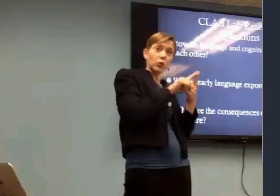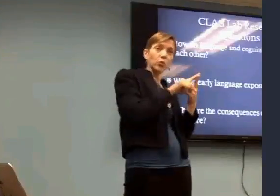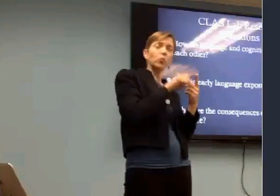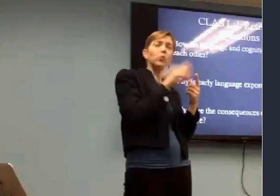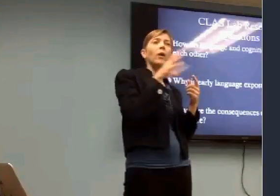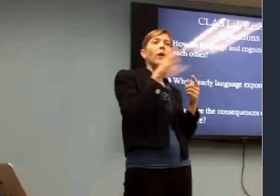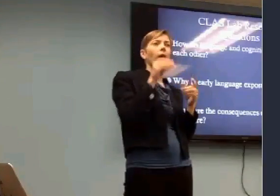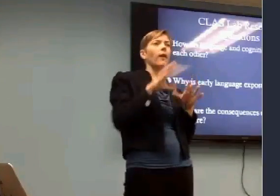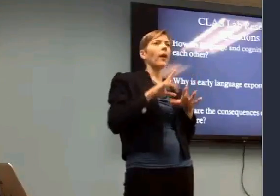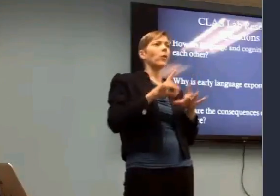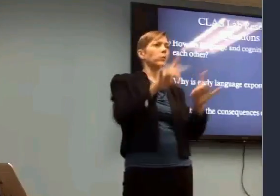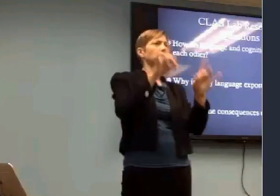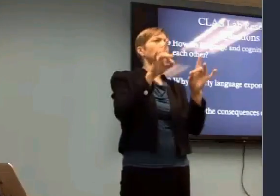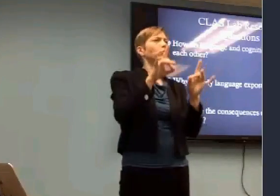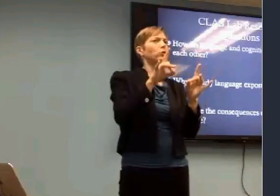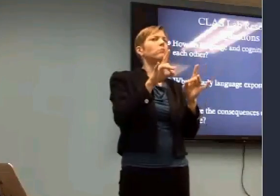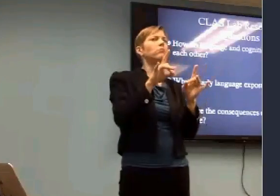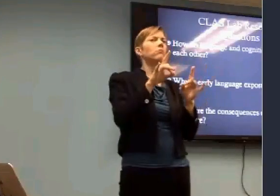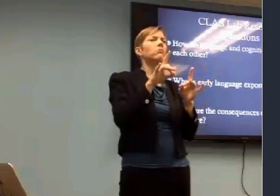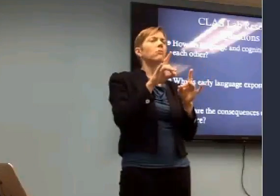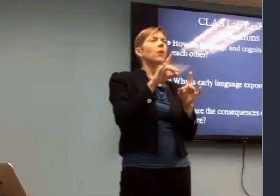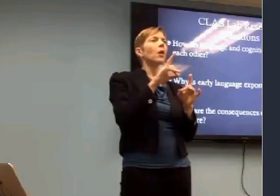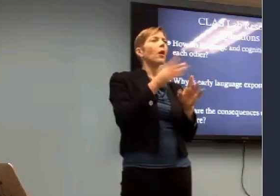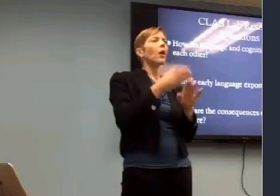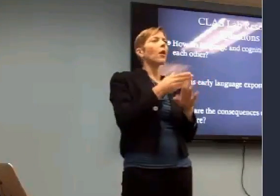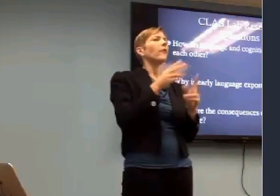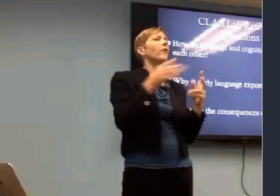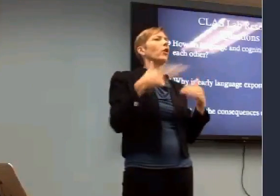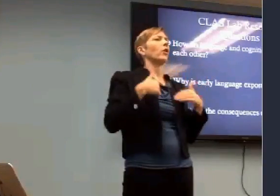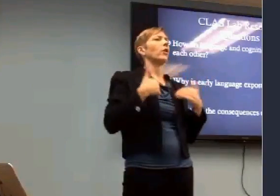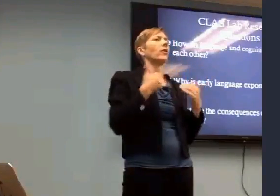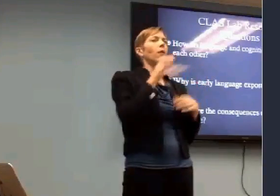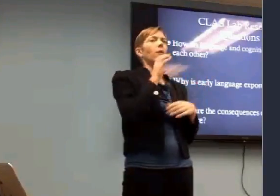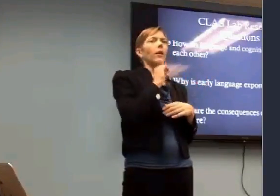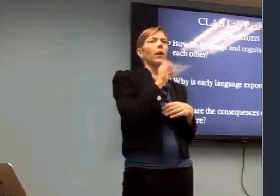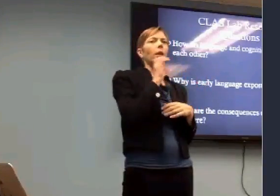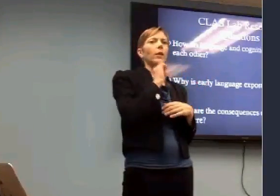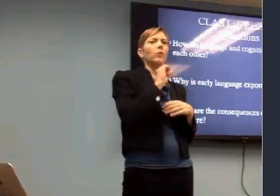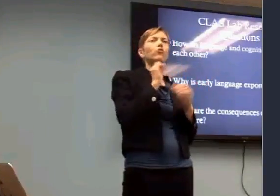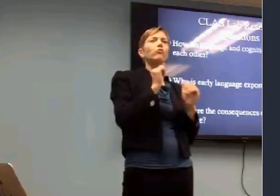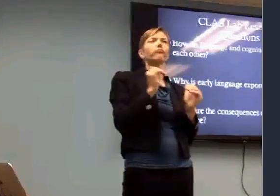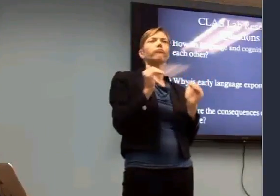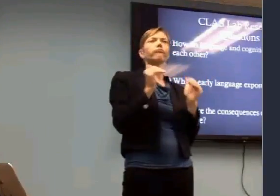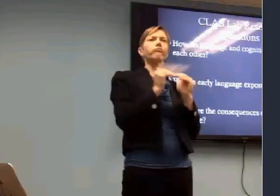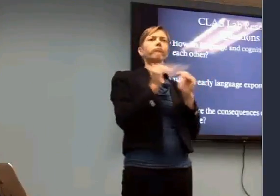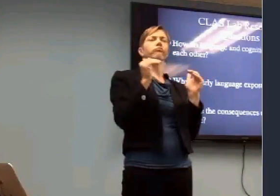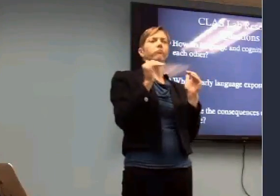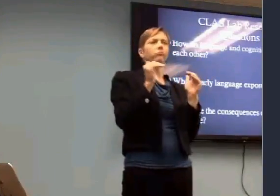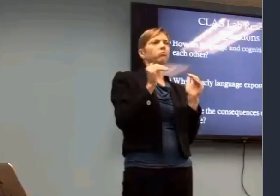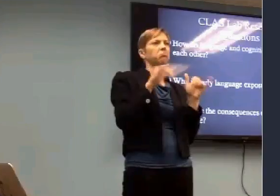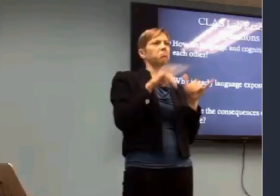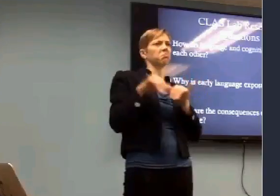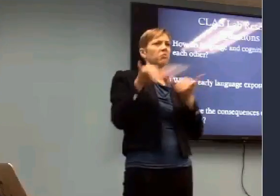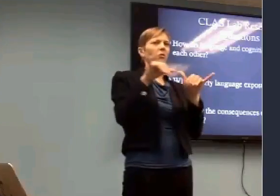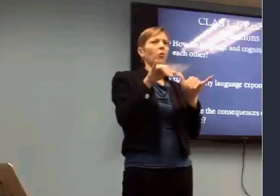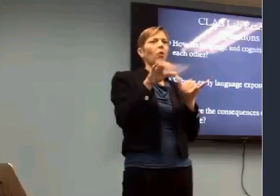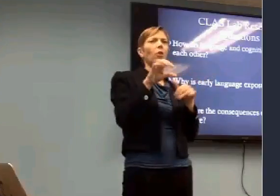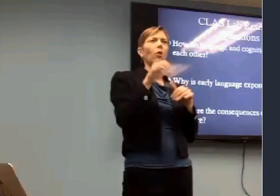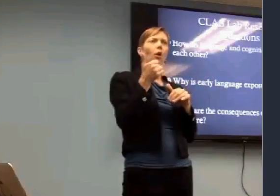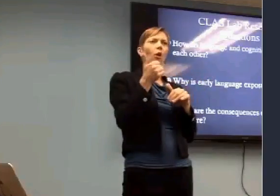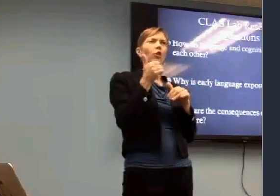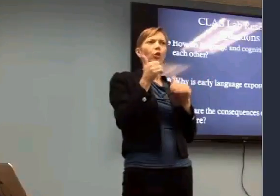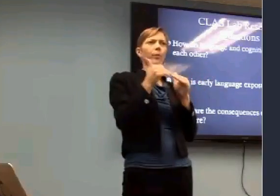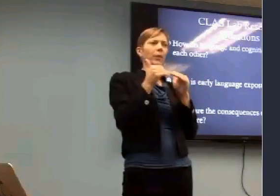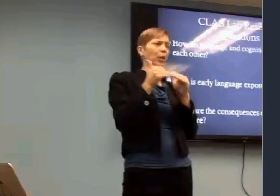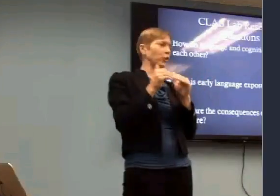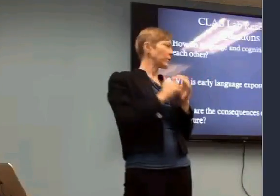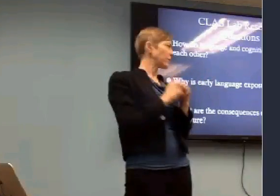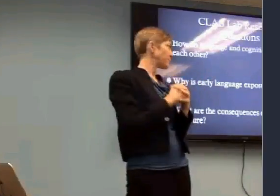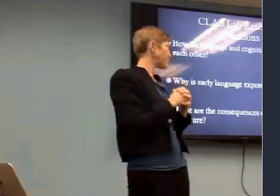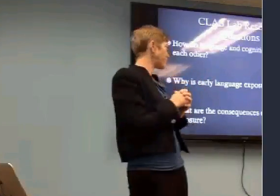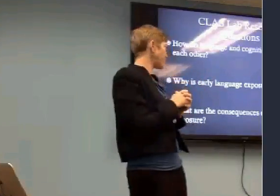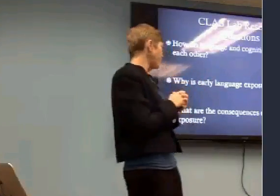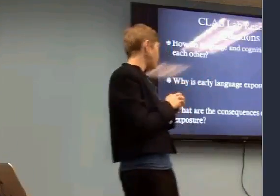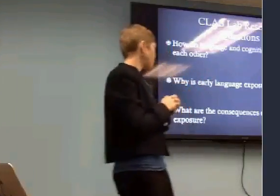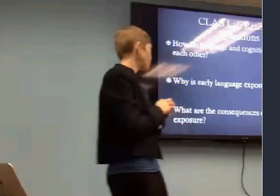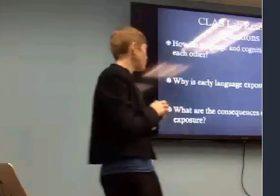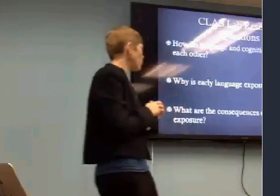to have access as well as the ability to acquire language from a young age in order to be on par with their peers.